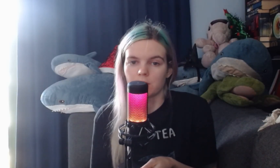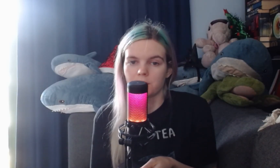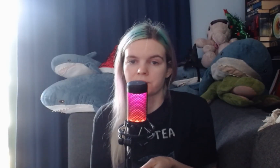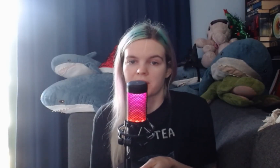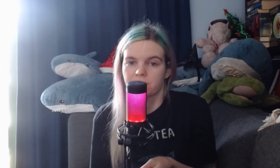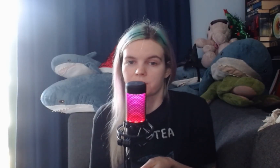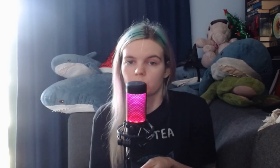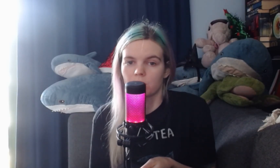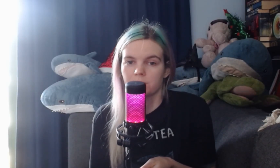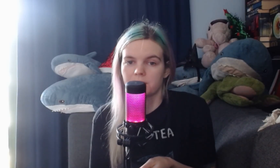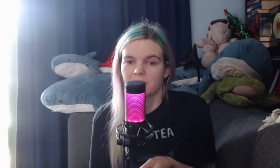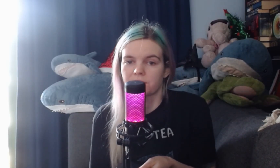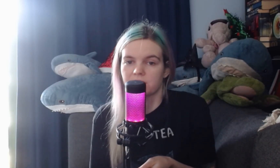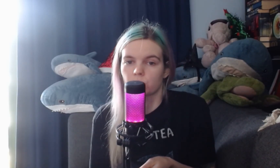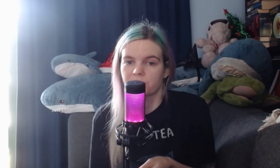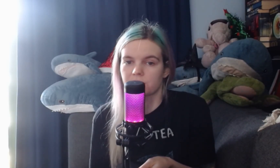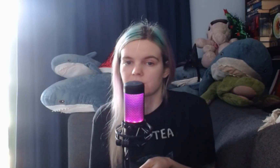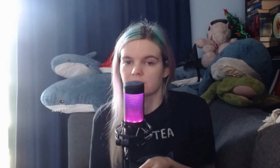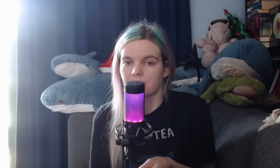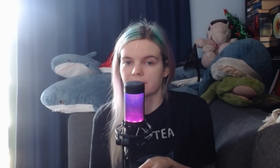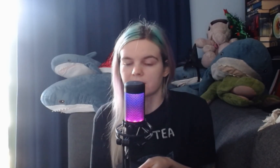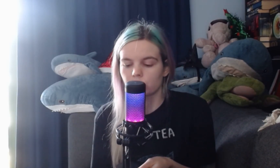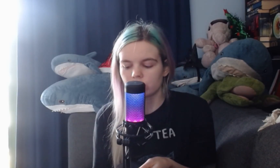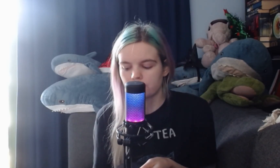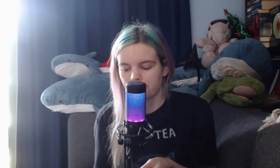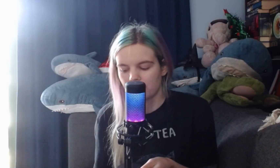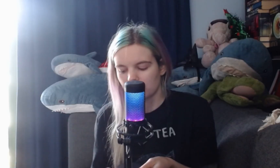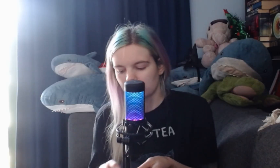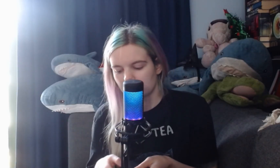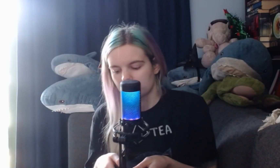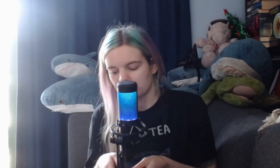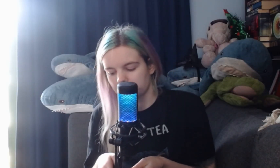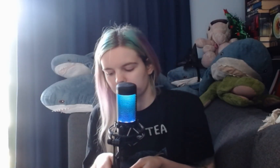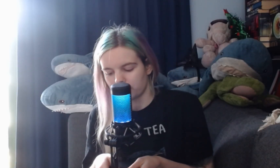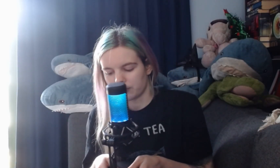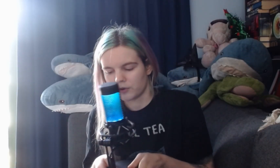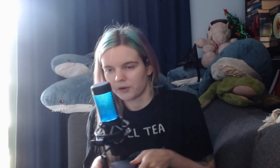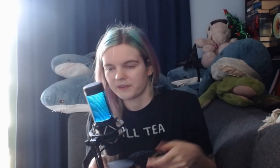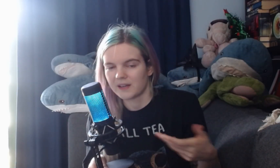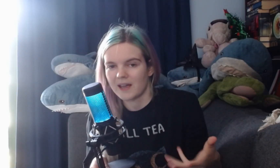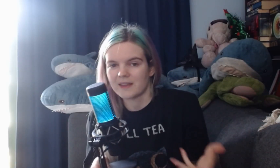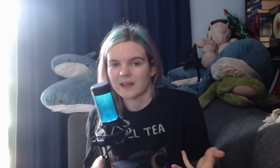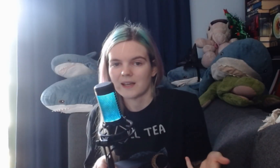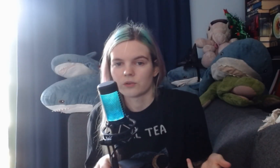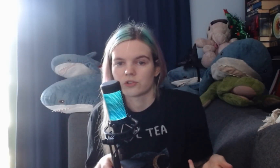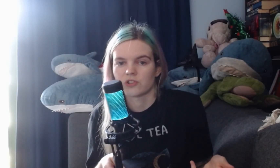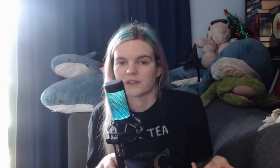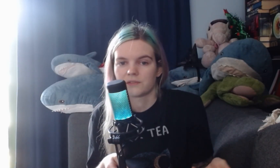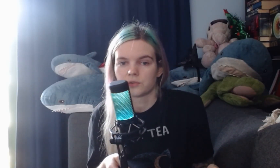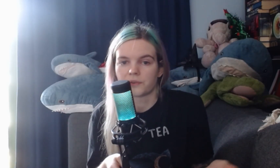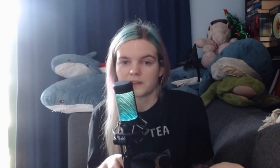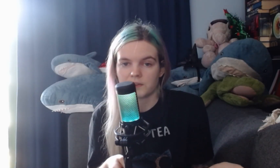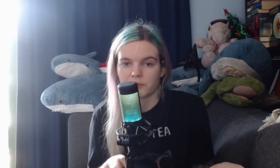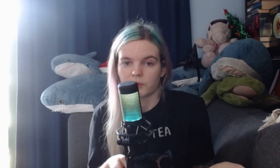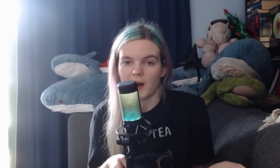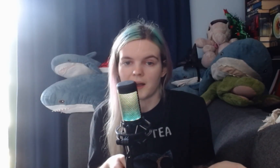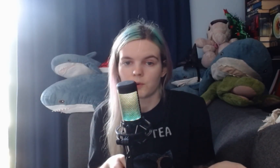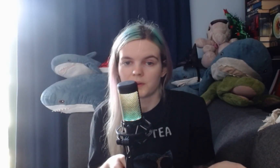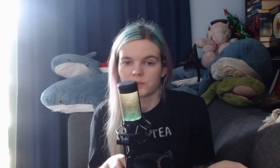for everyone that is interested in the Natvi language. Of course, again, I cannot just give you the scenes, so I will do my